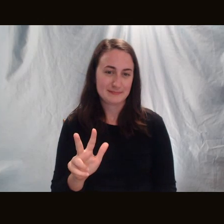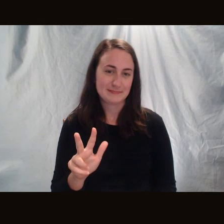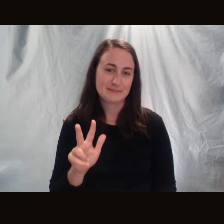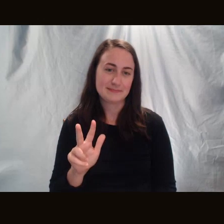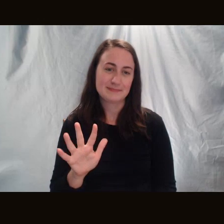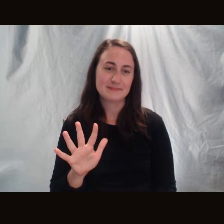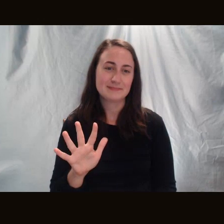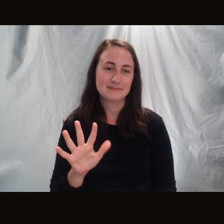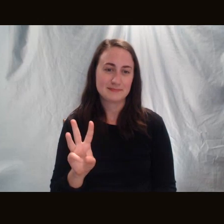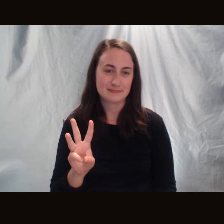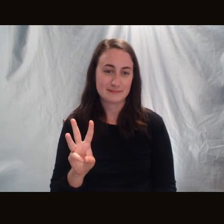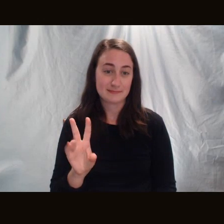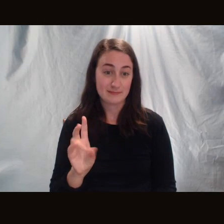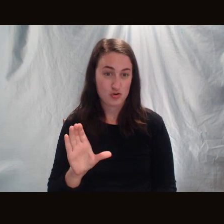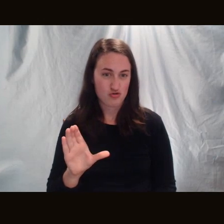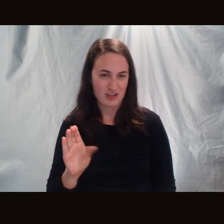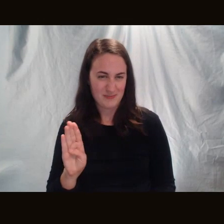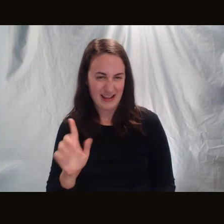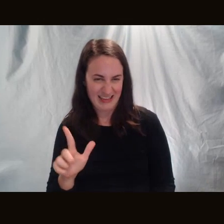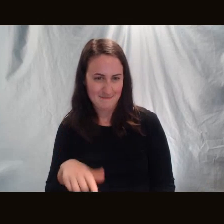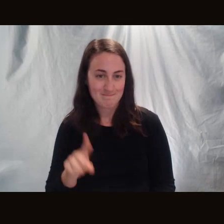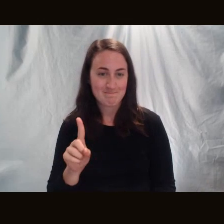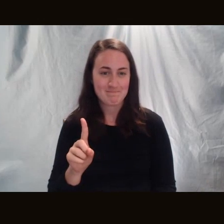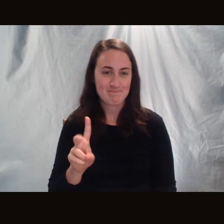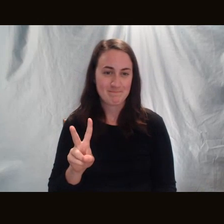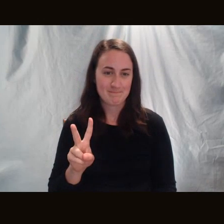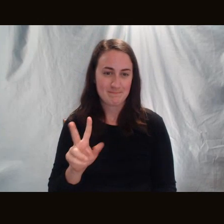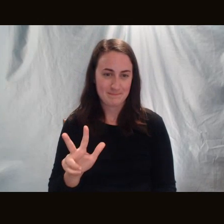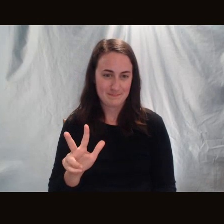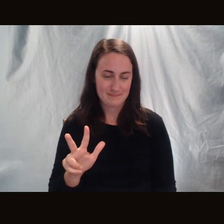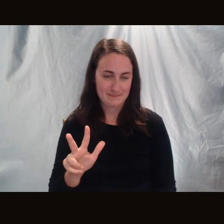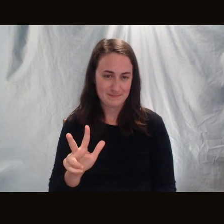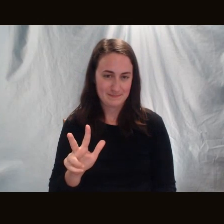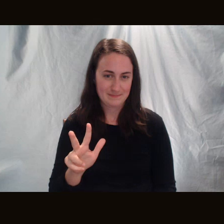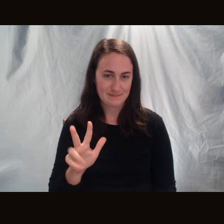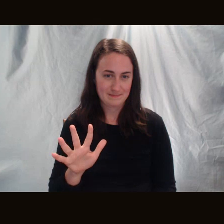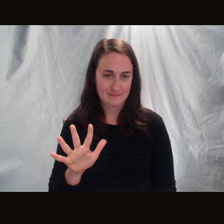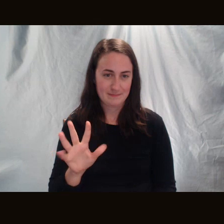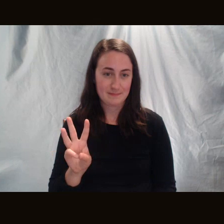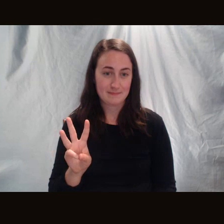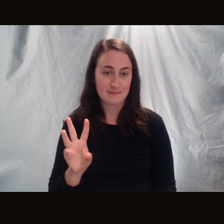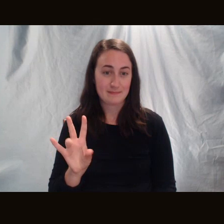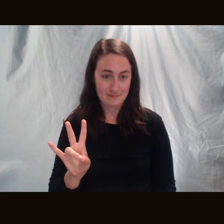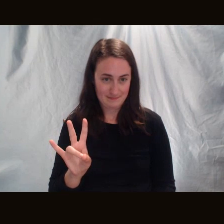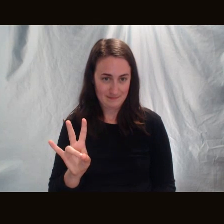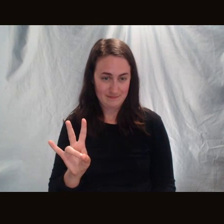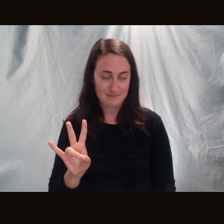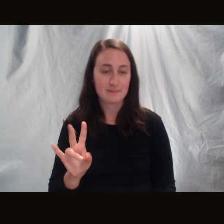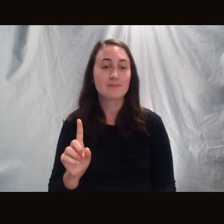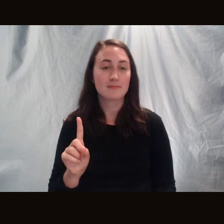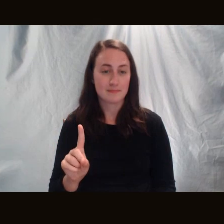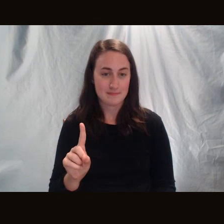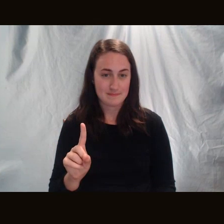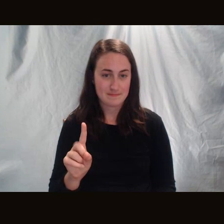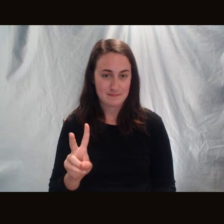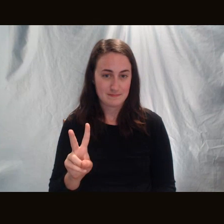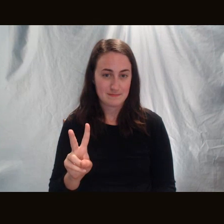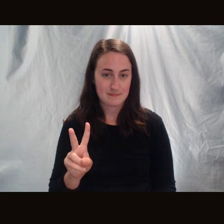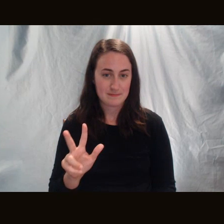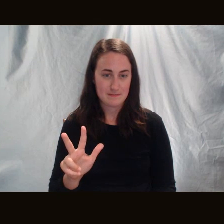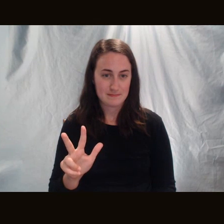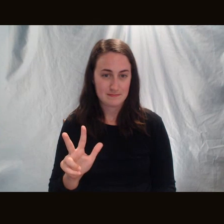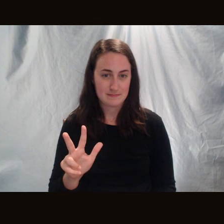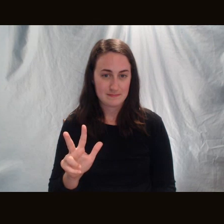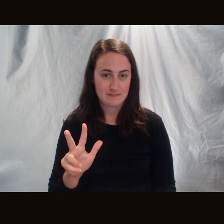3. Cross body lead. Here it is. Open. 2, 3. 5. Switch the hands. We prep.